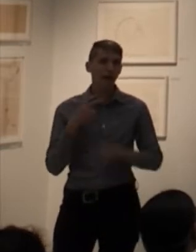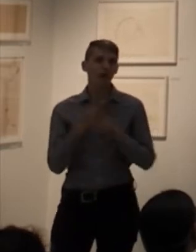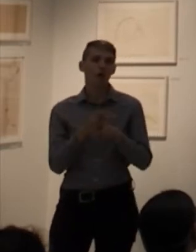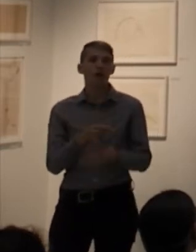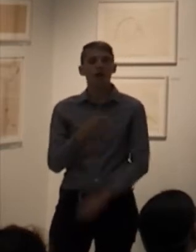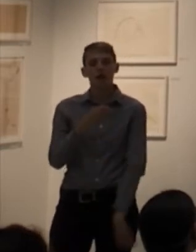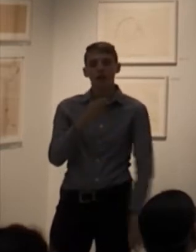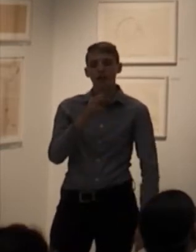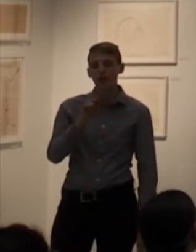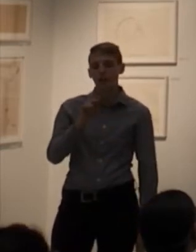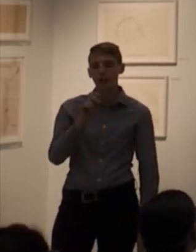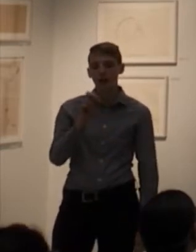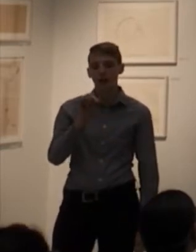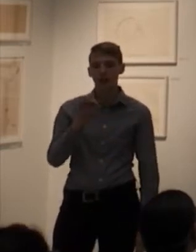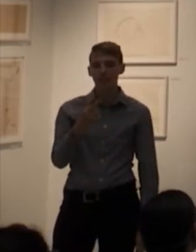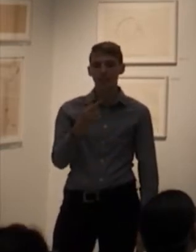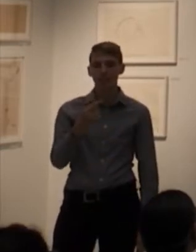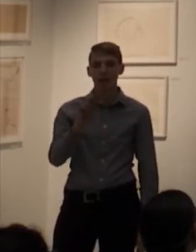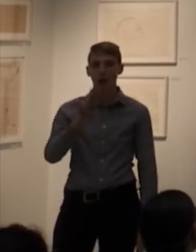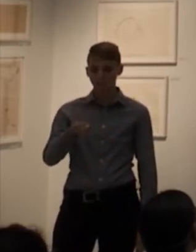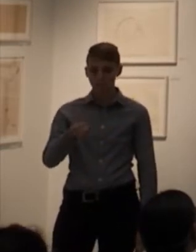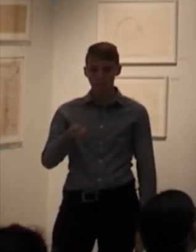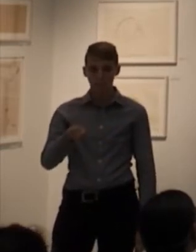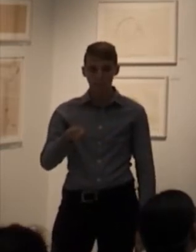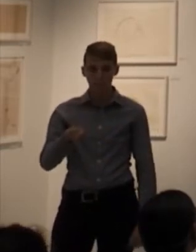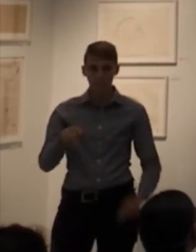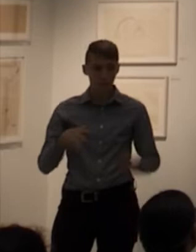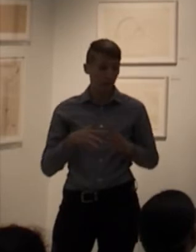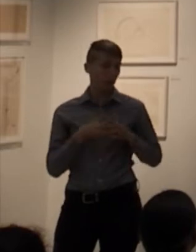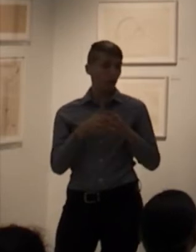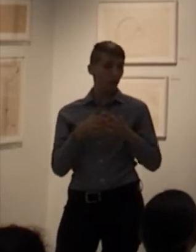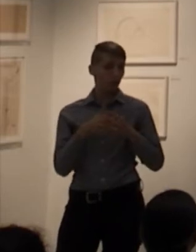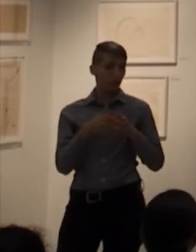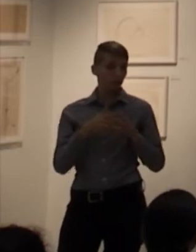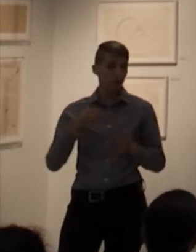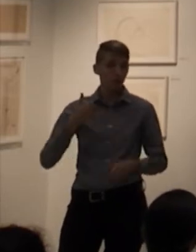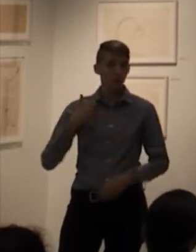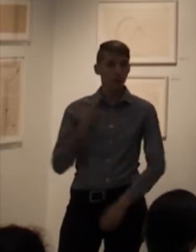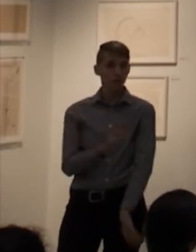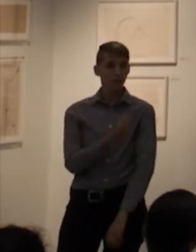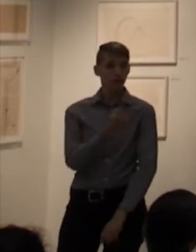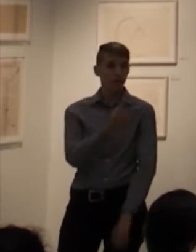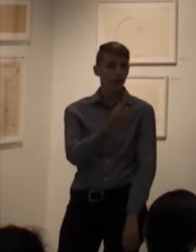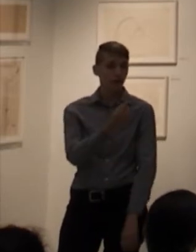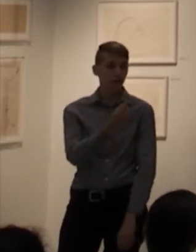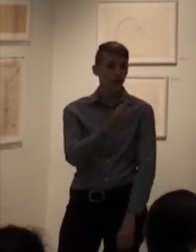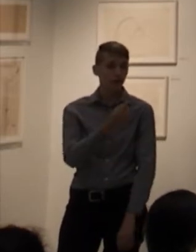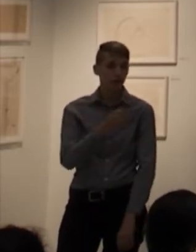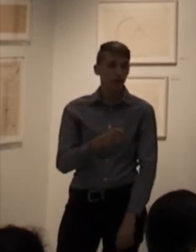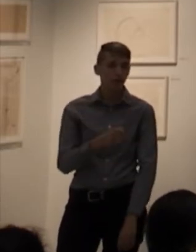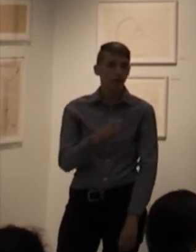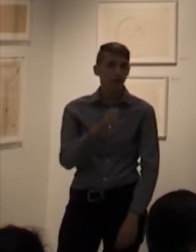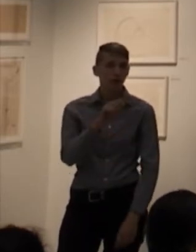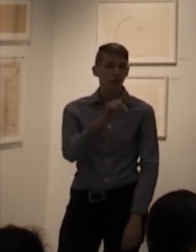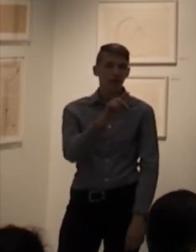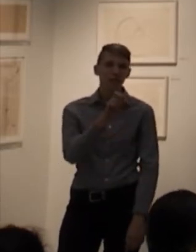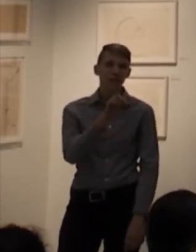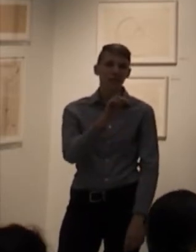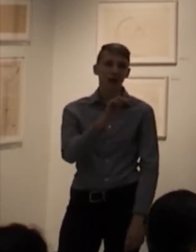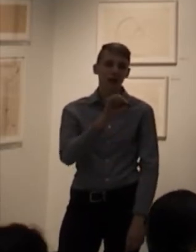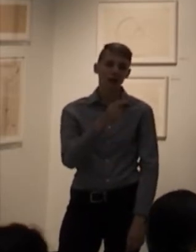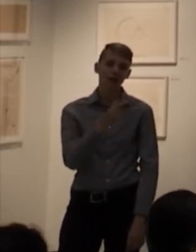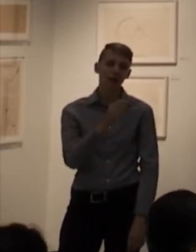up. In the United States, there's a philosophy of taking something and, quote, knocking it off. So,